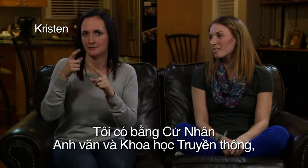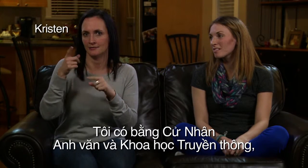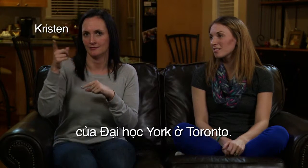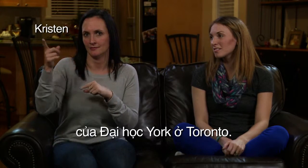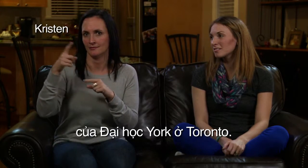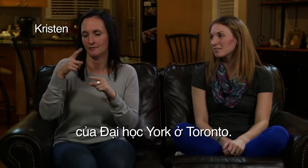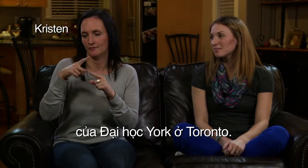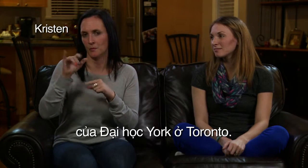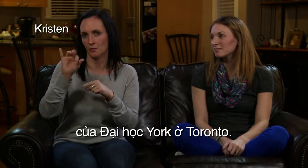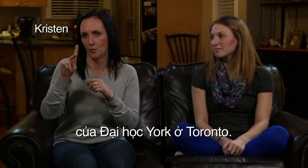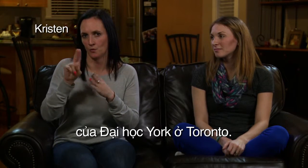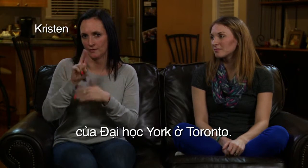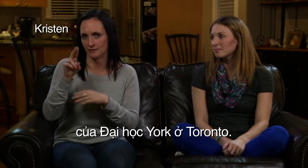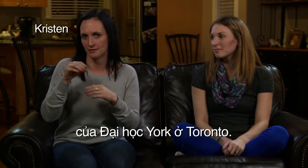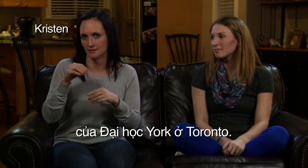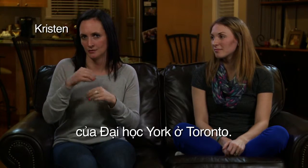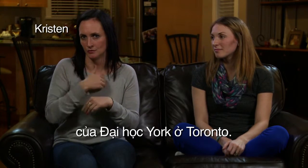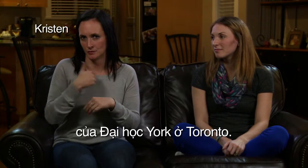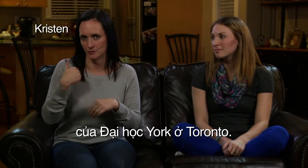from York University in Toronto.